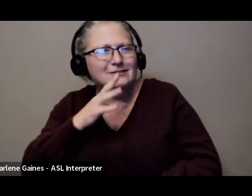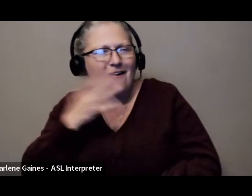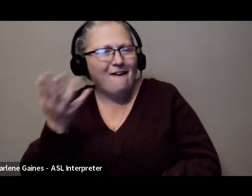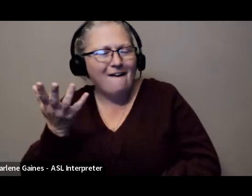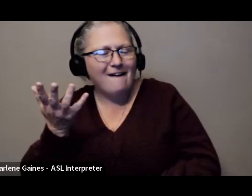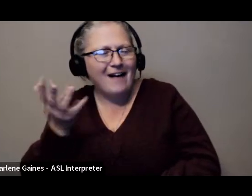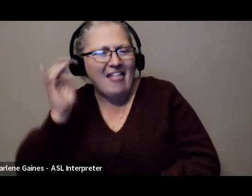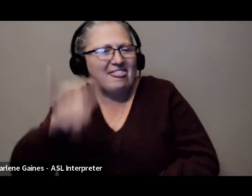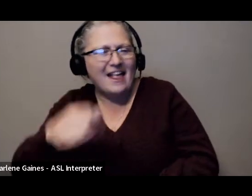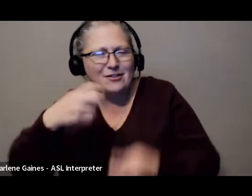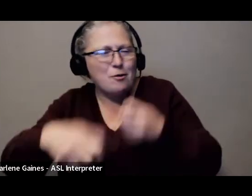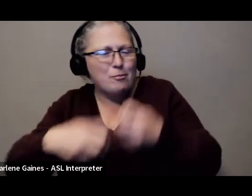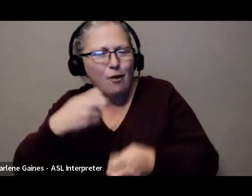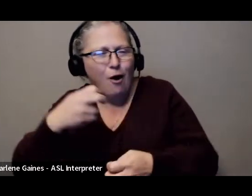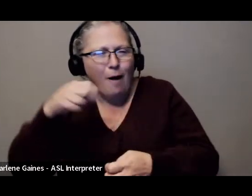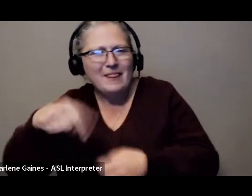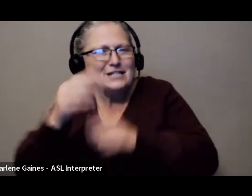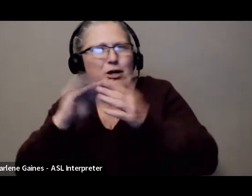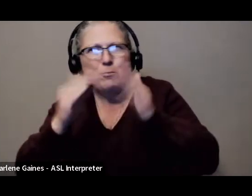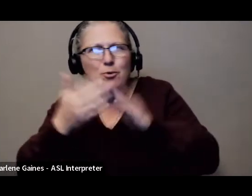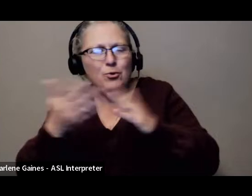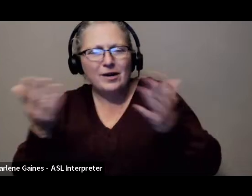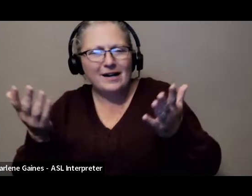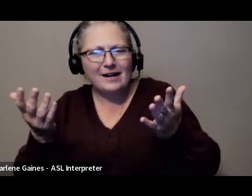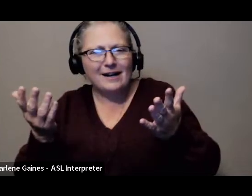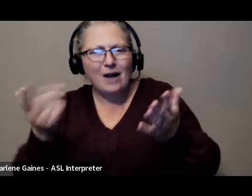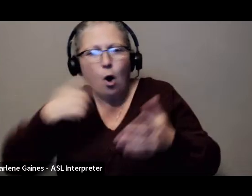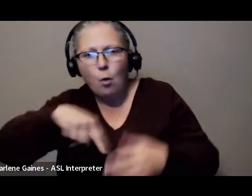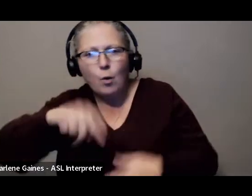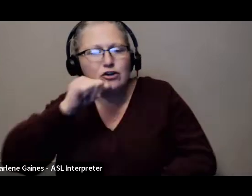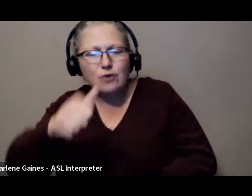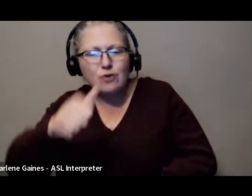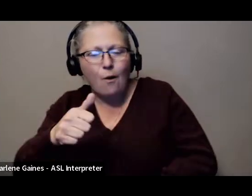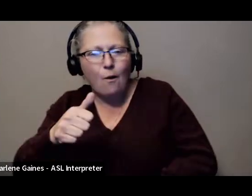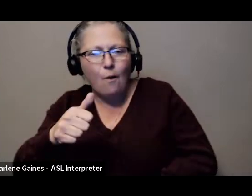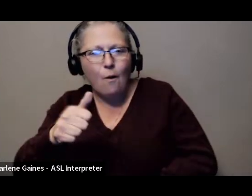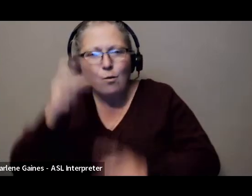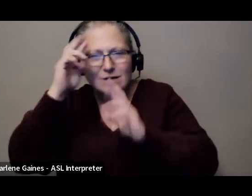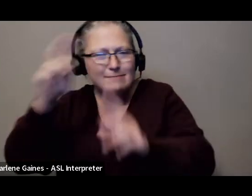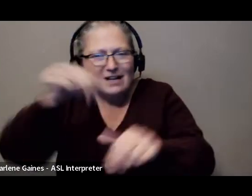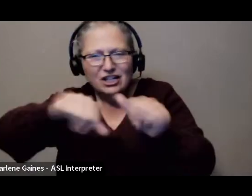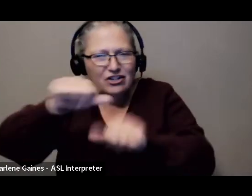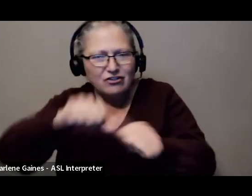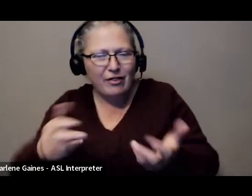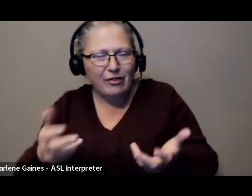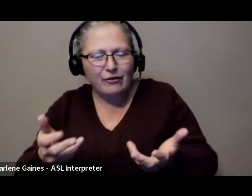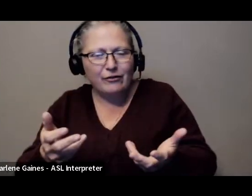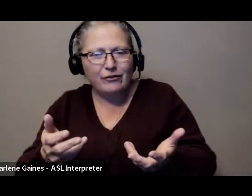I mean, that's the problem with this community, is that we don't respect each other.